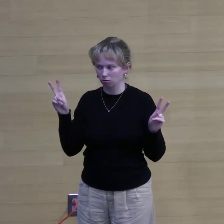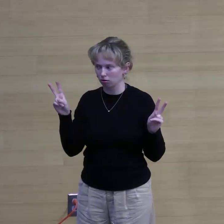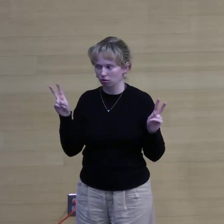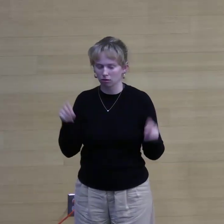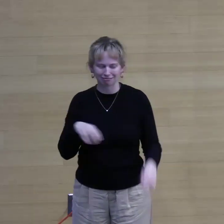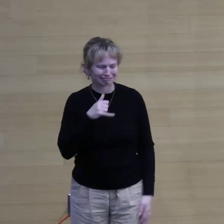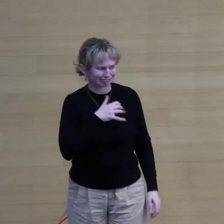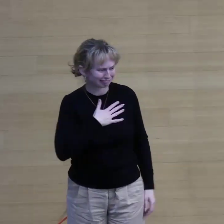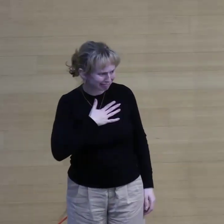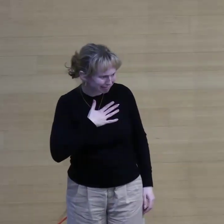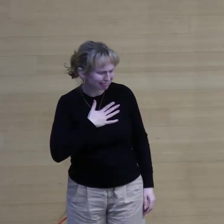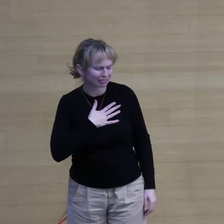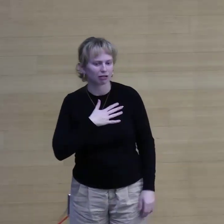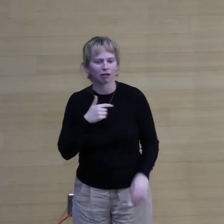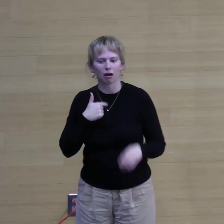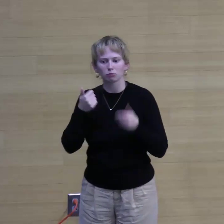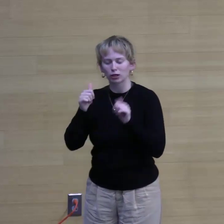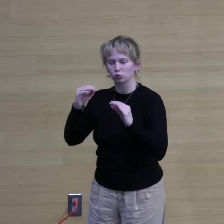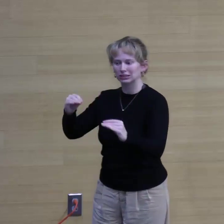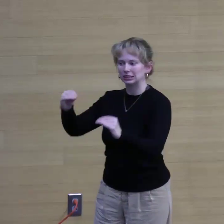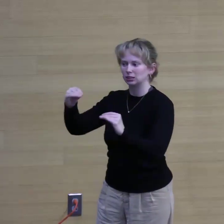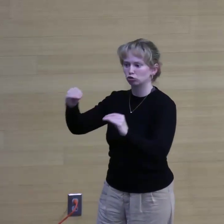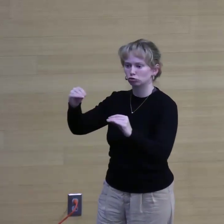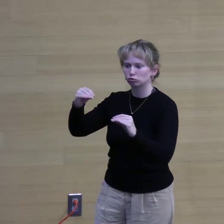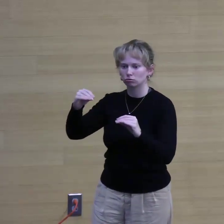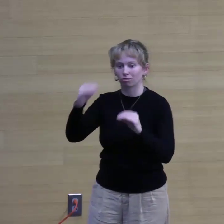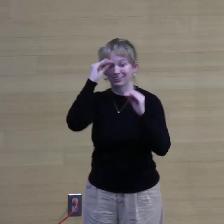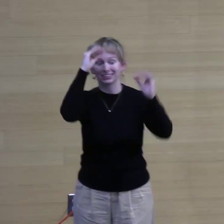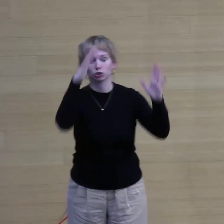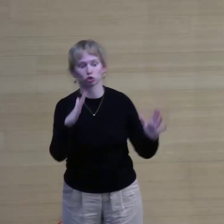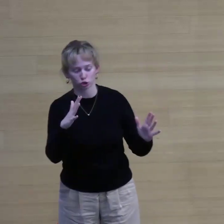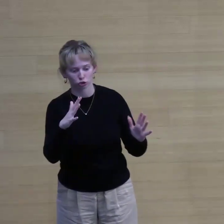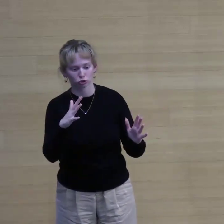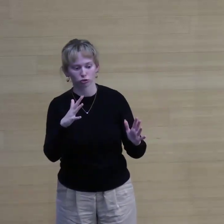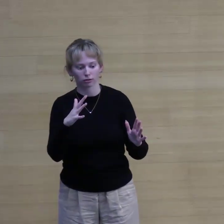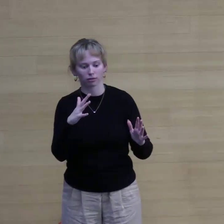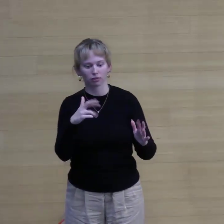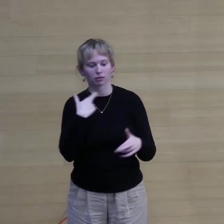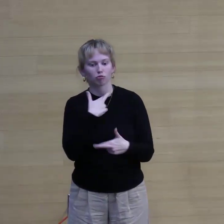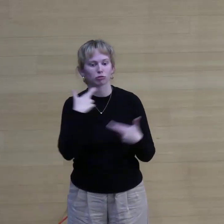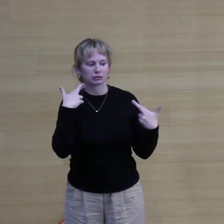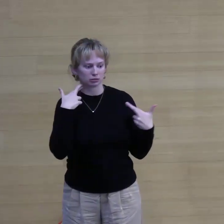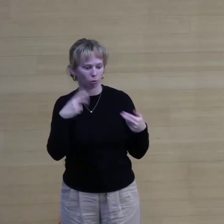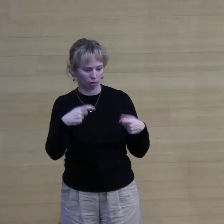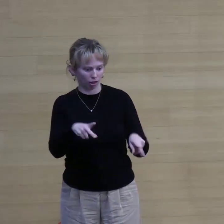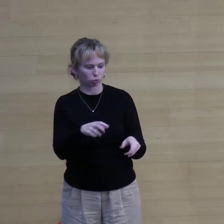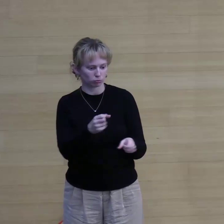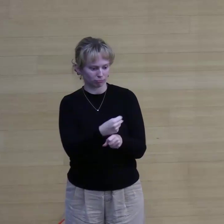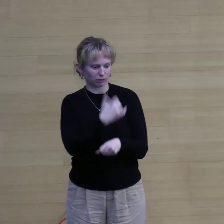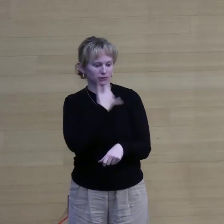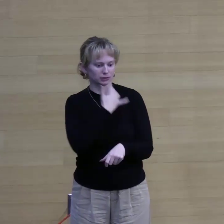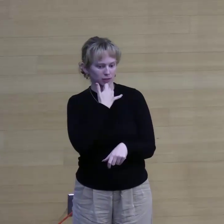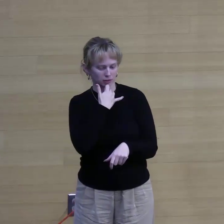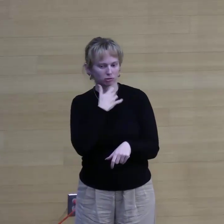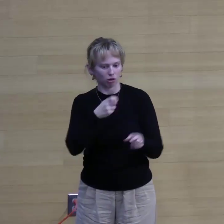And I'm trying to teach and educate the teachers. We have something, the dignity of risk. You're allowed to make mistakes. You're allowed